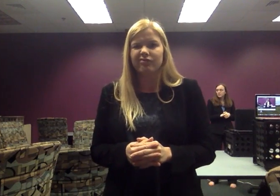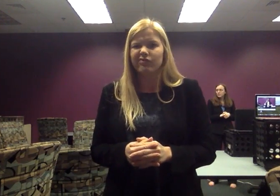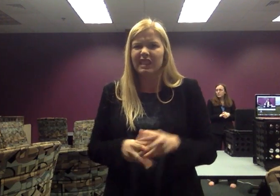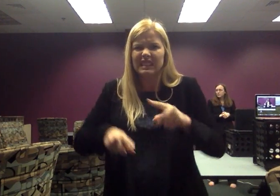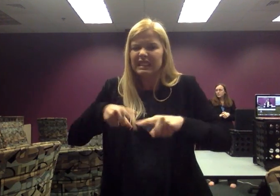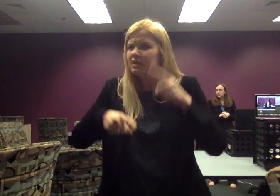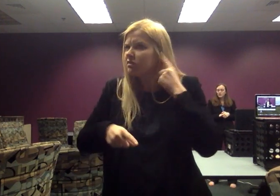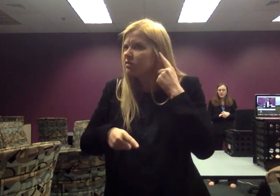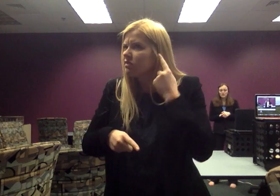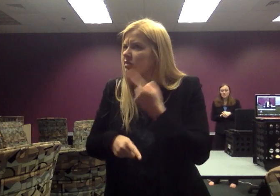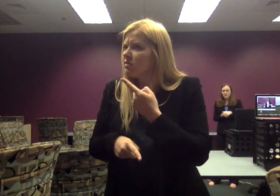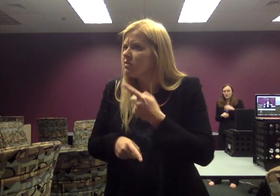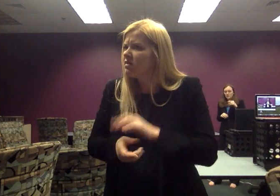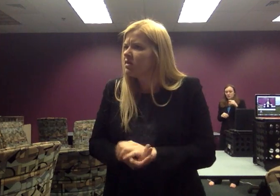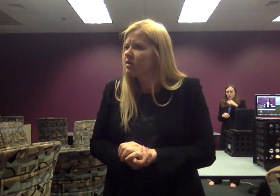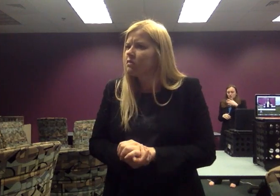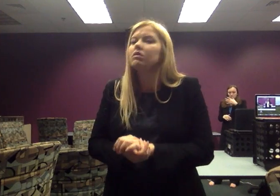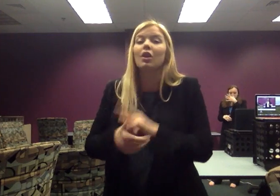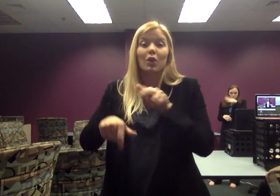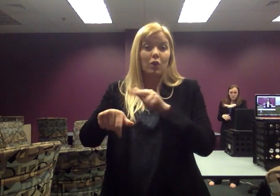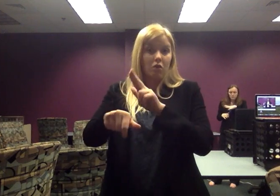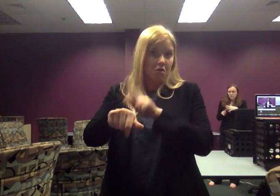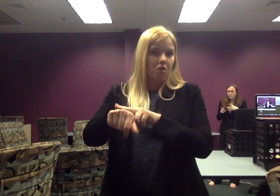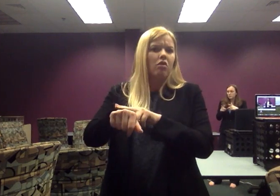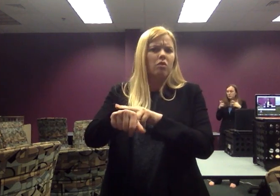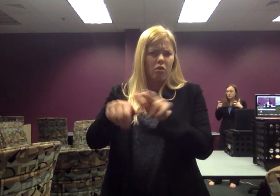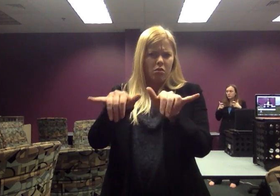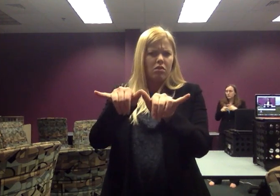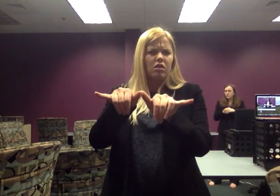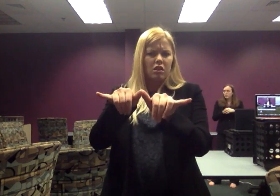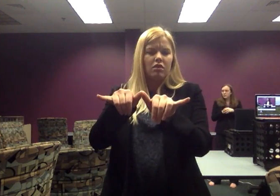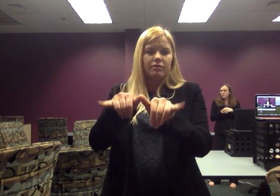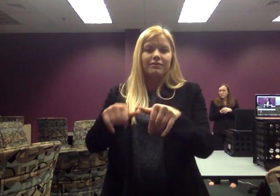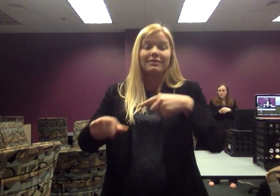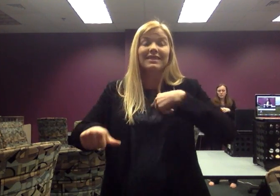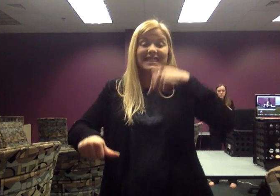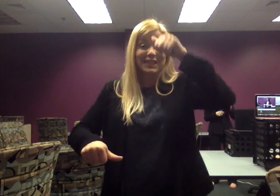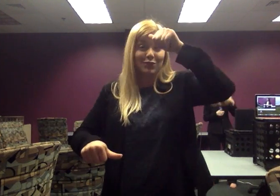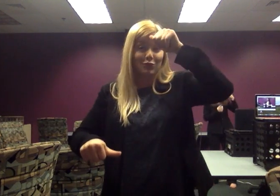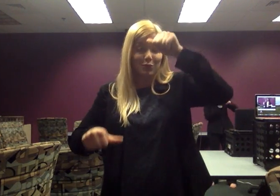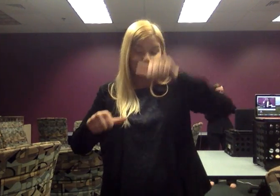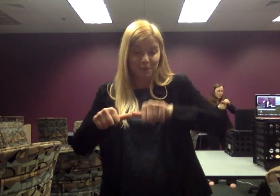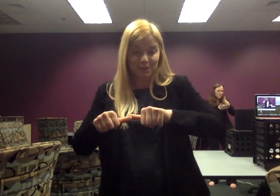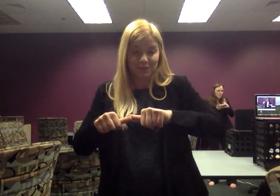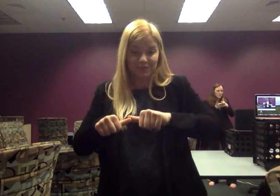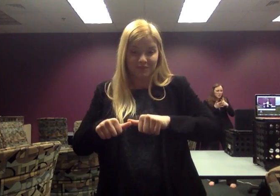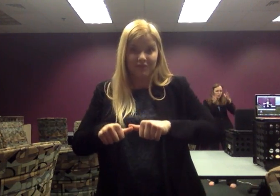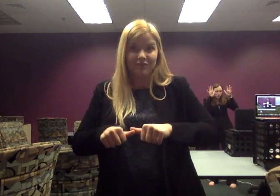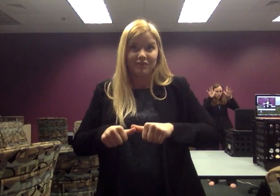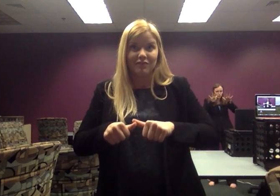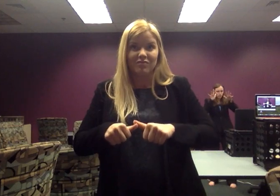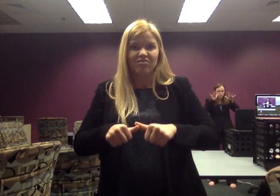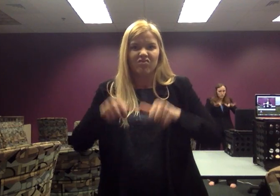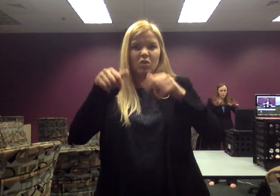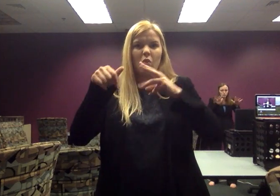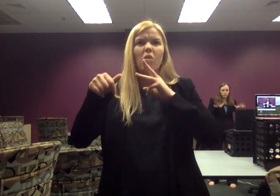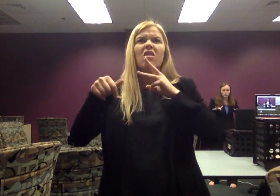Oh, it's the normal size, and then they were shrunk. I remember a part too where they got rained on, or the sprinklers turned on when they were in the